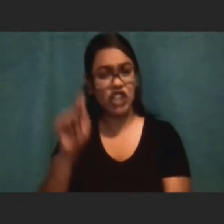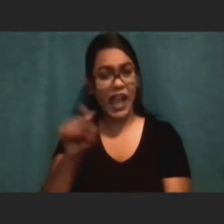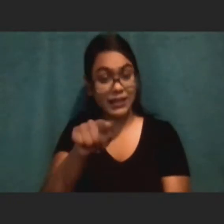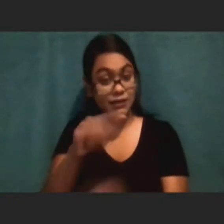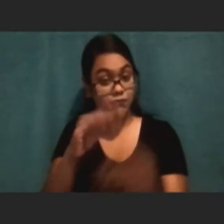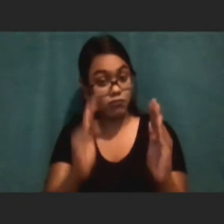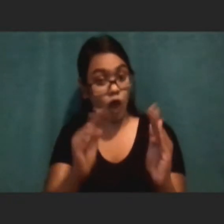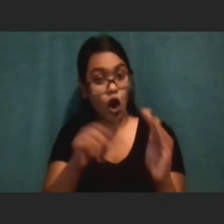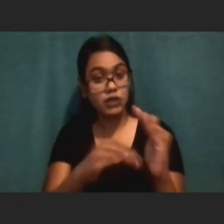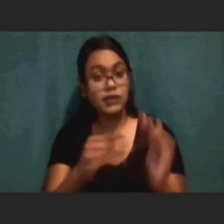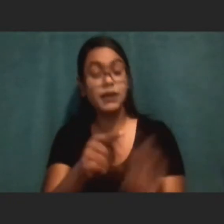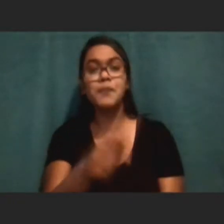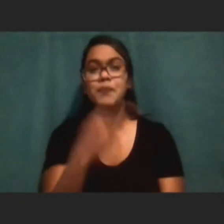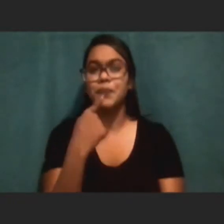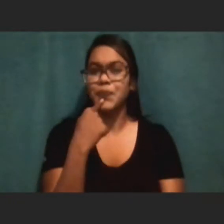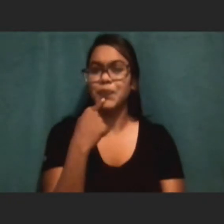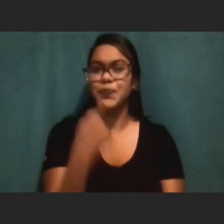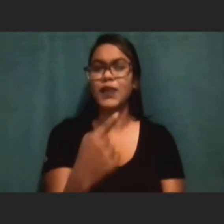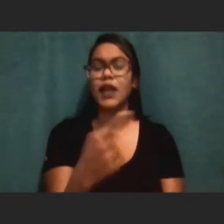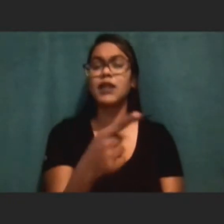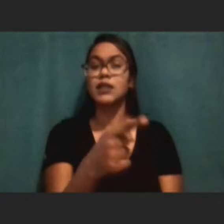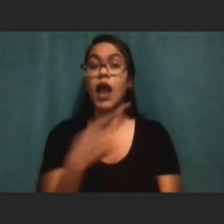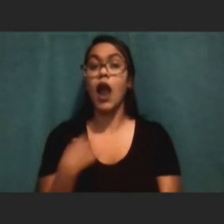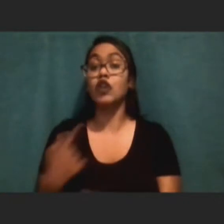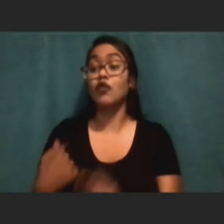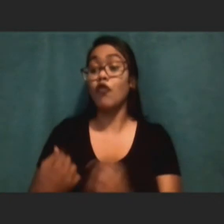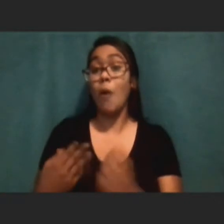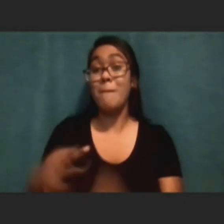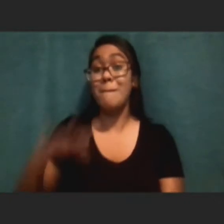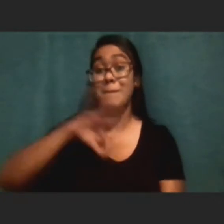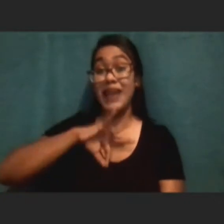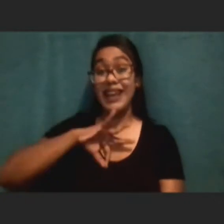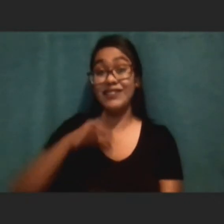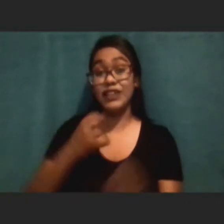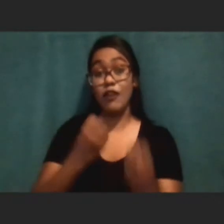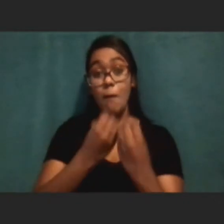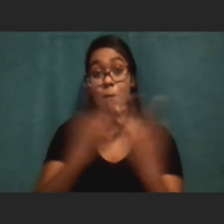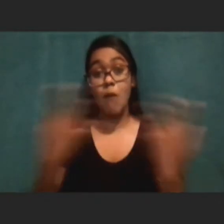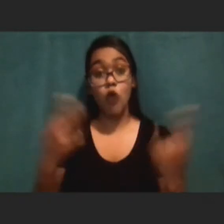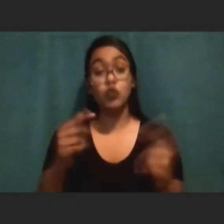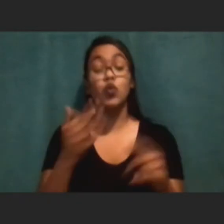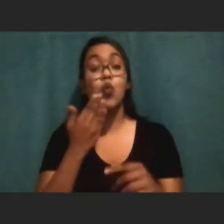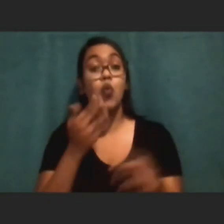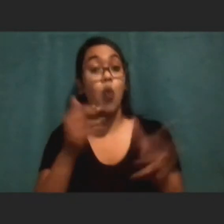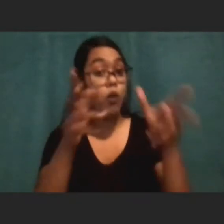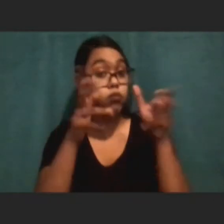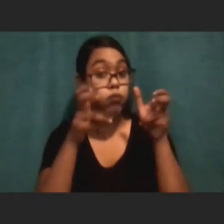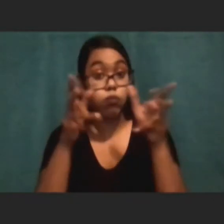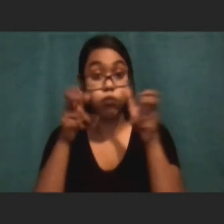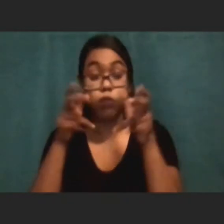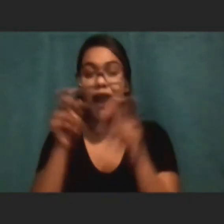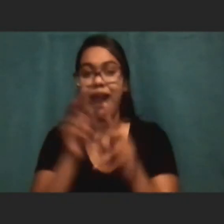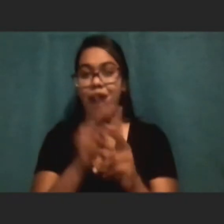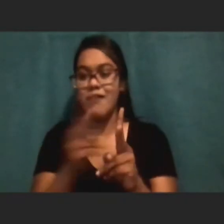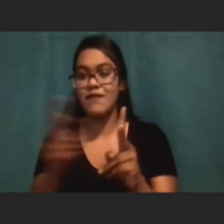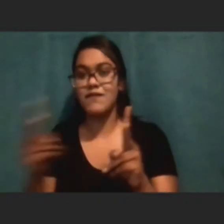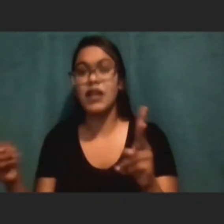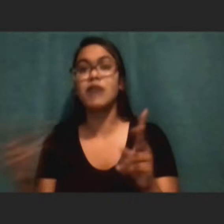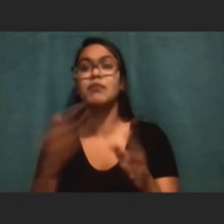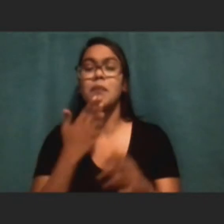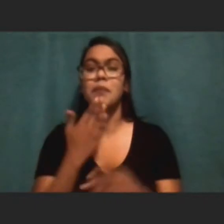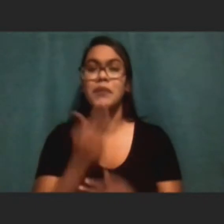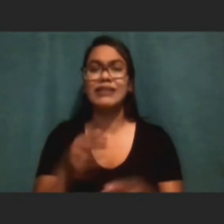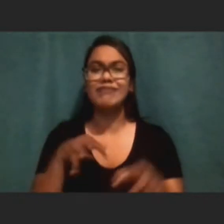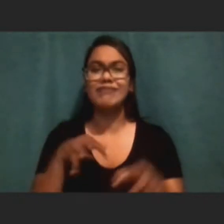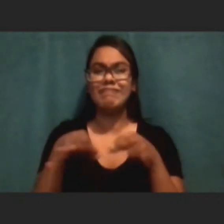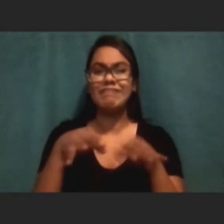respond to this, but for the benefit of these journalists and others who are watching through other channels of communications, can they assist